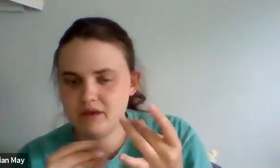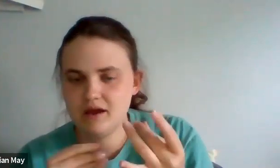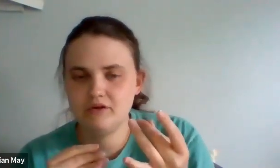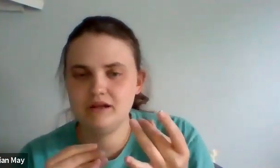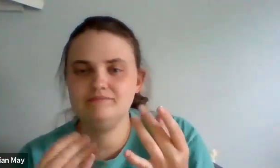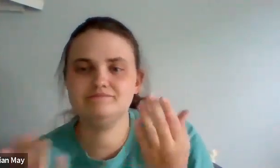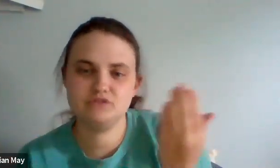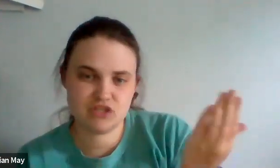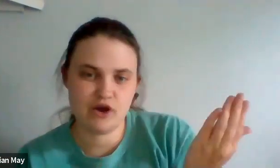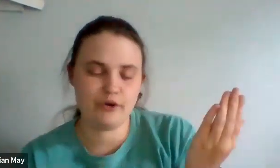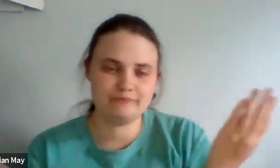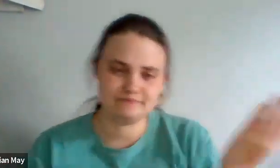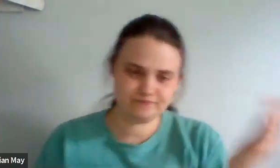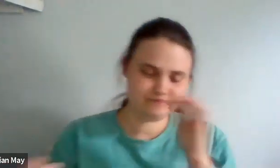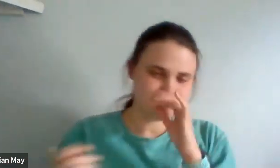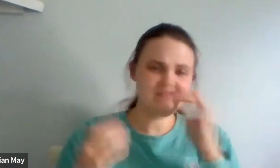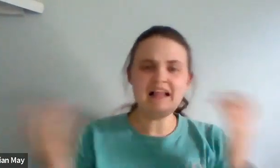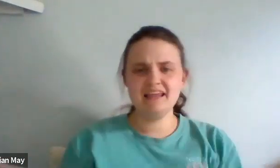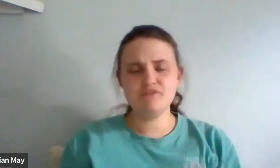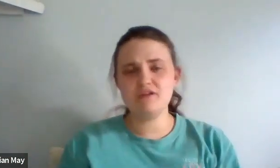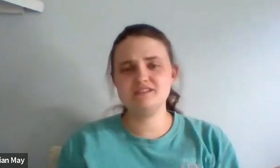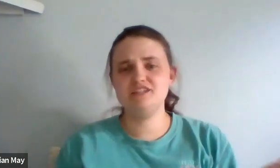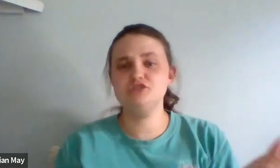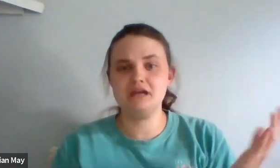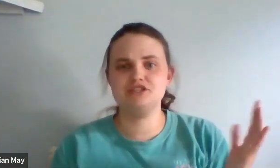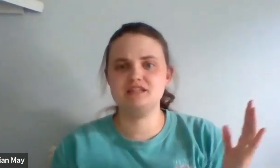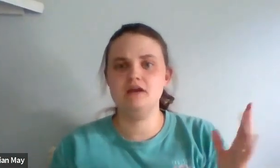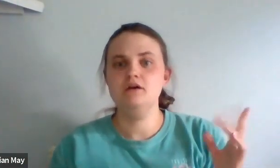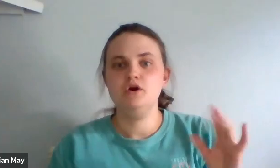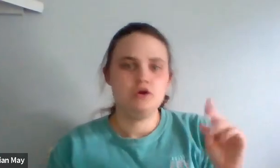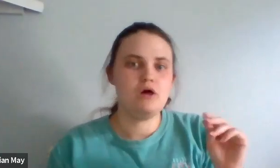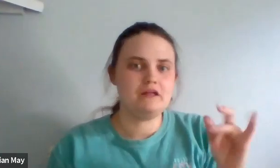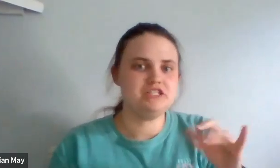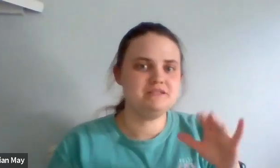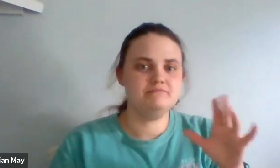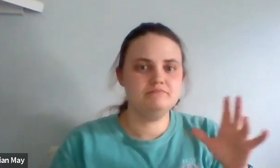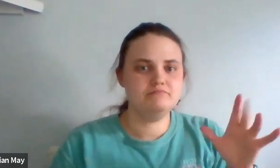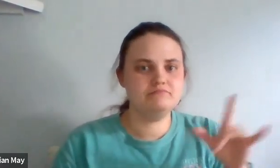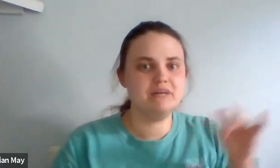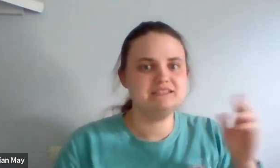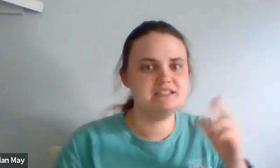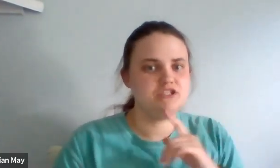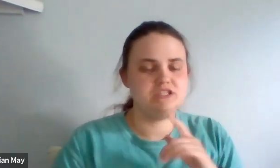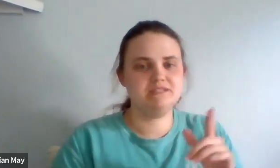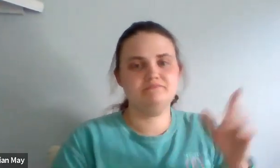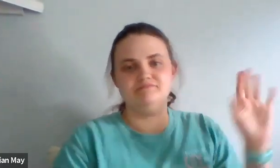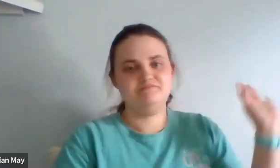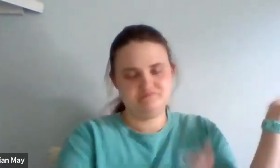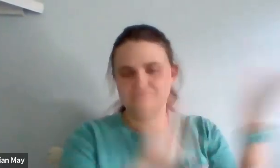pick up on it. So, and if all else case, you can just say, no, like she's my sister, you